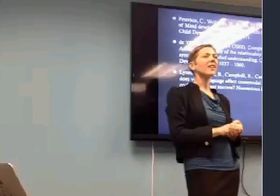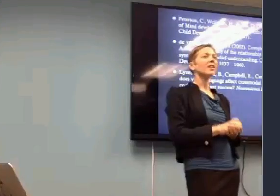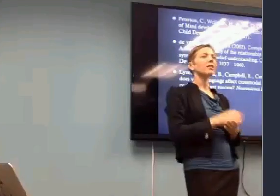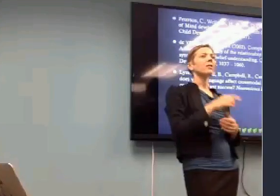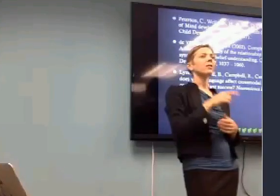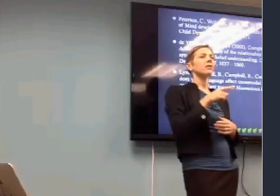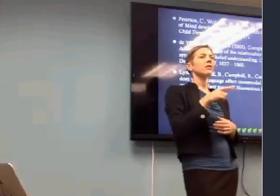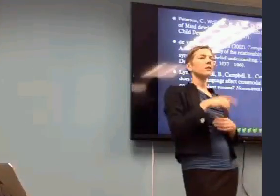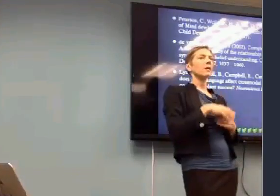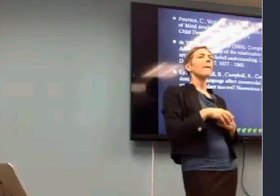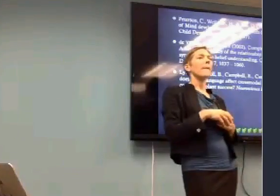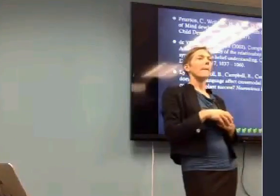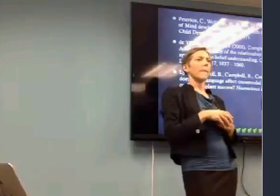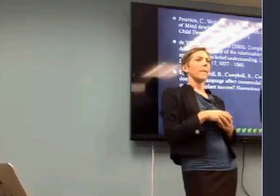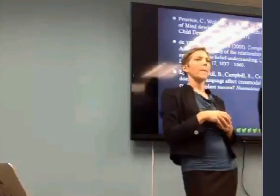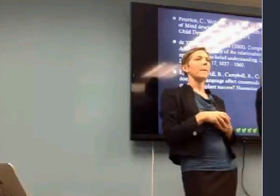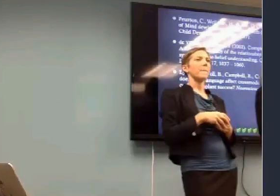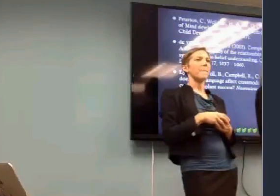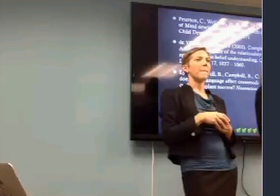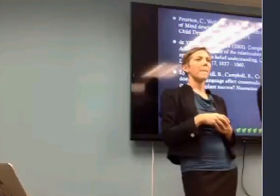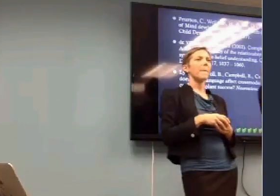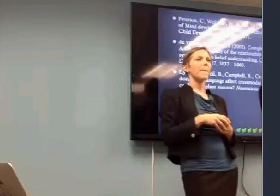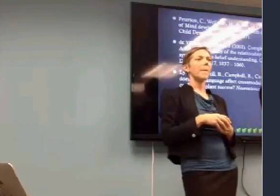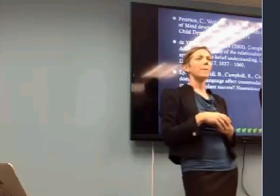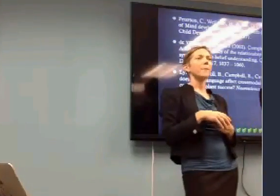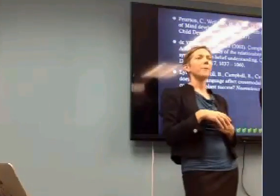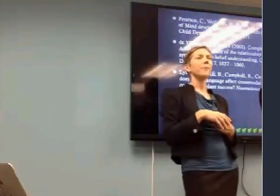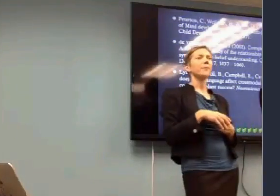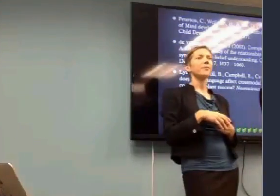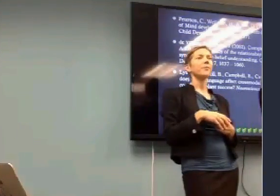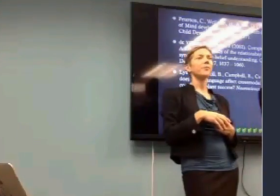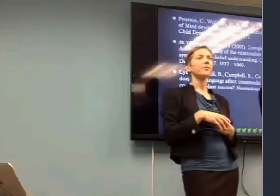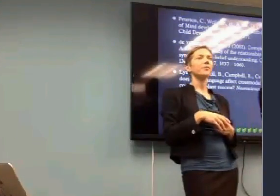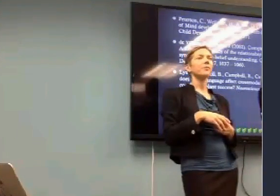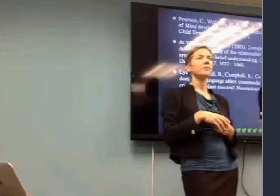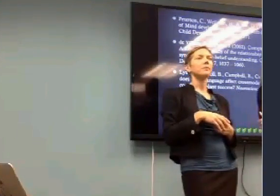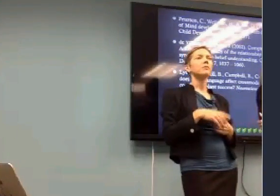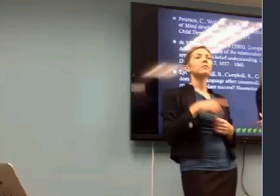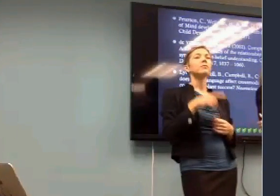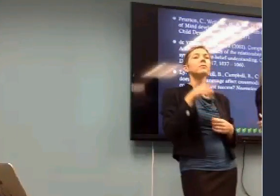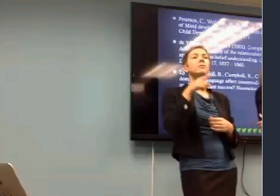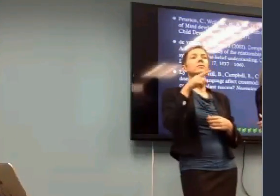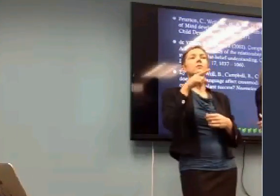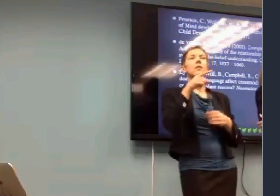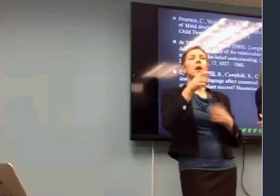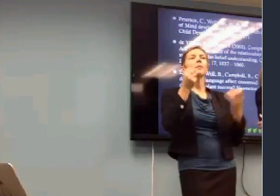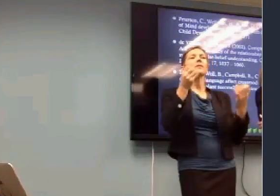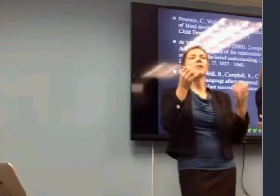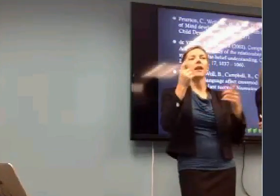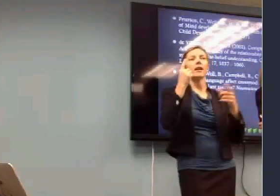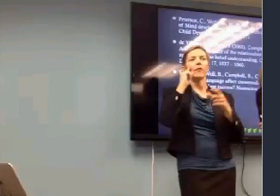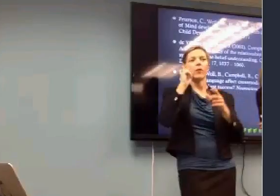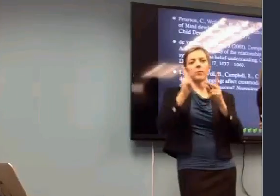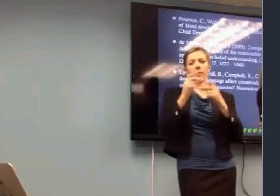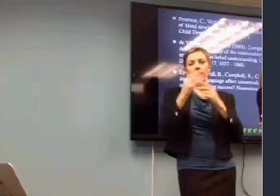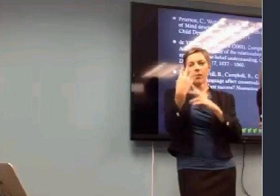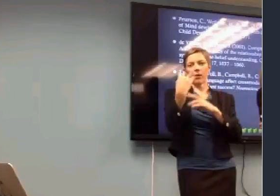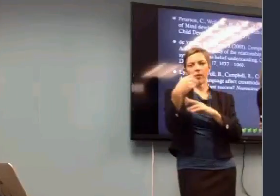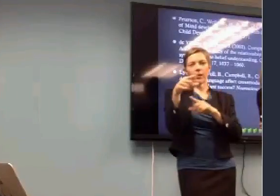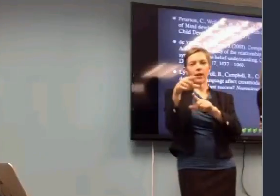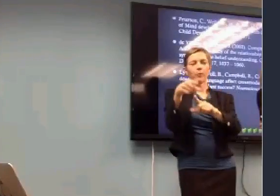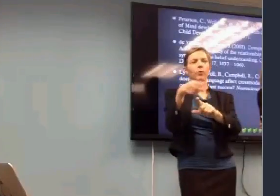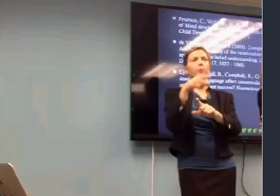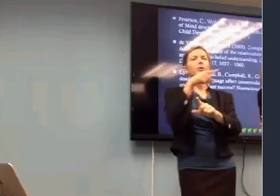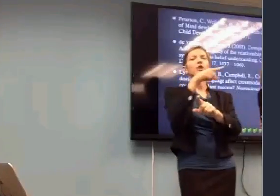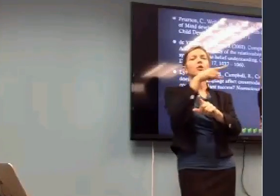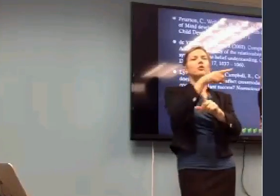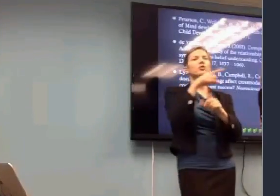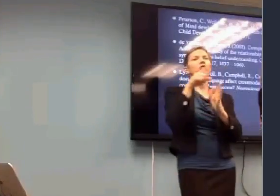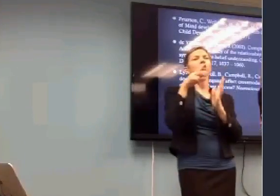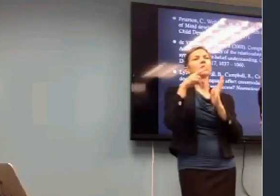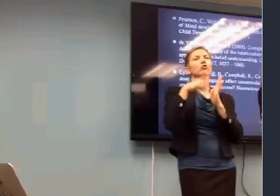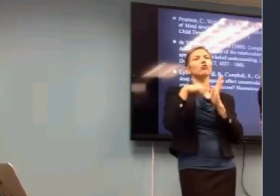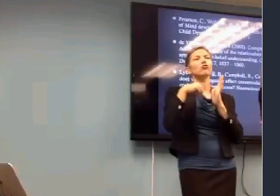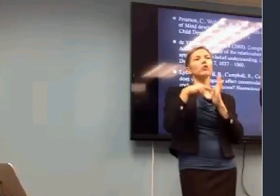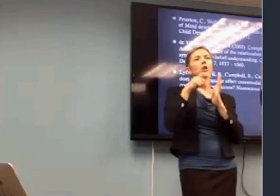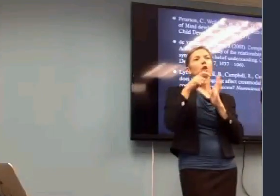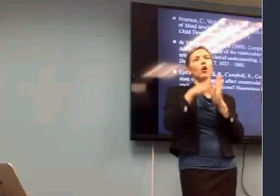I just was reading an article. It was a study about infants that are born deaf to hearing families.